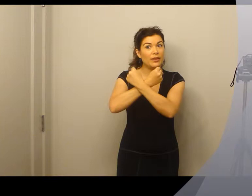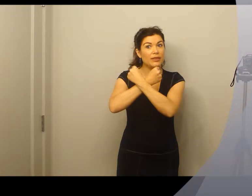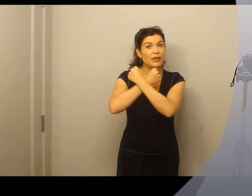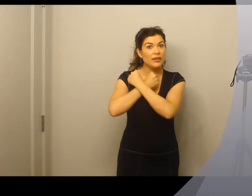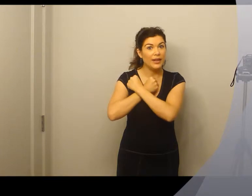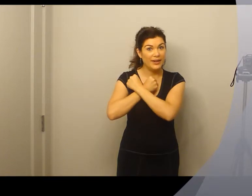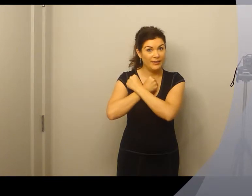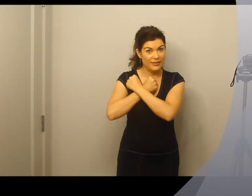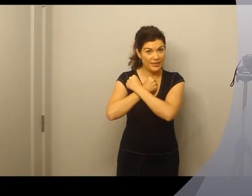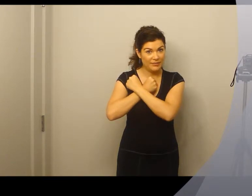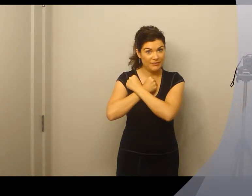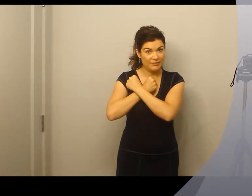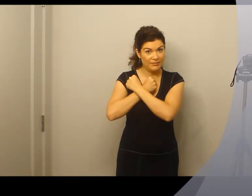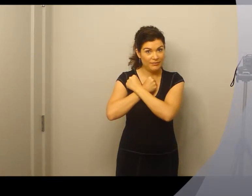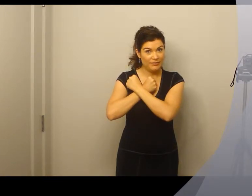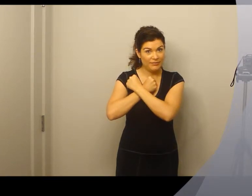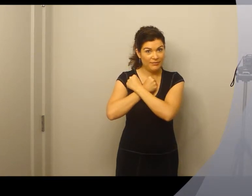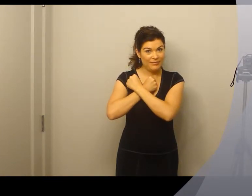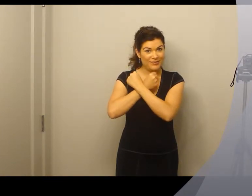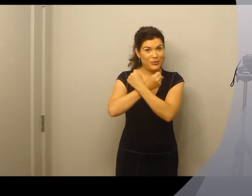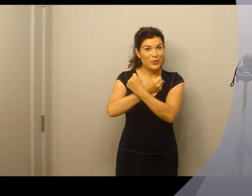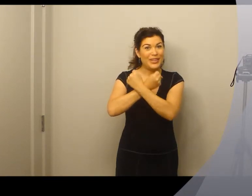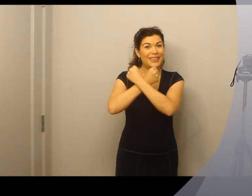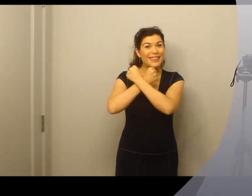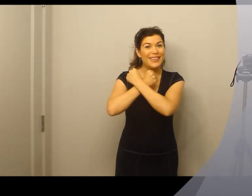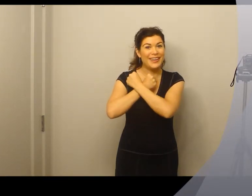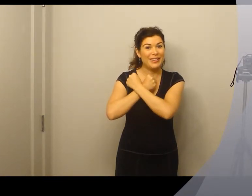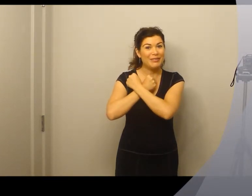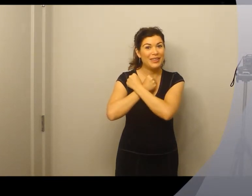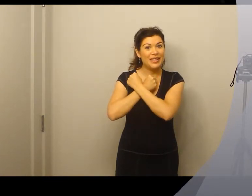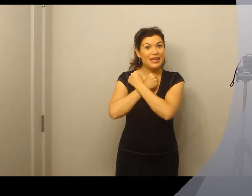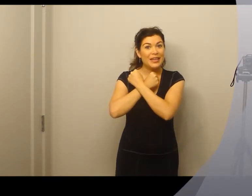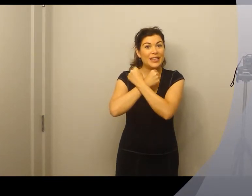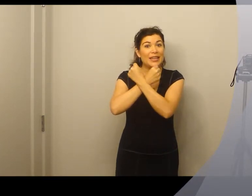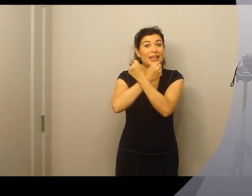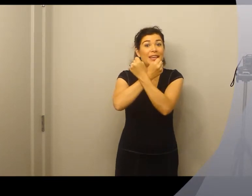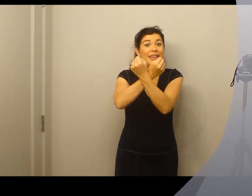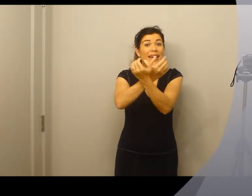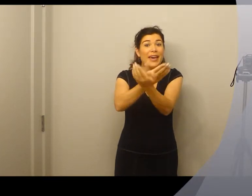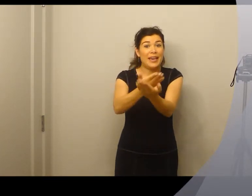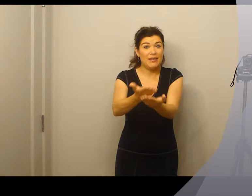With love. With love, he gave.